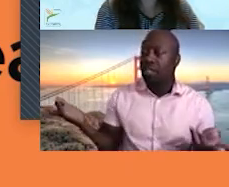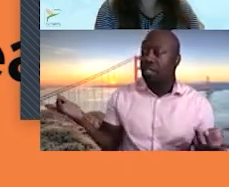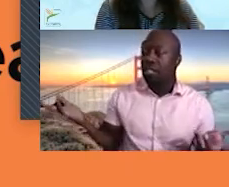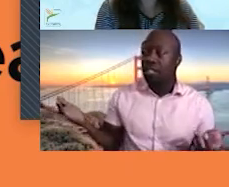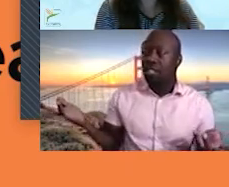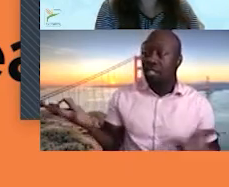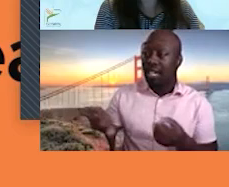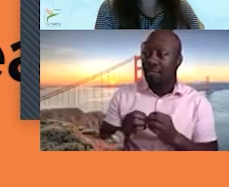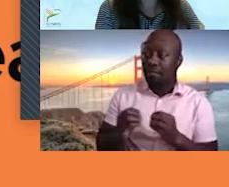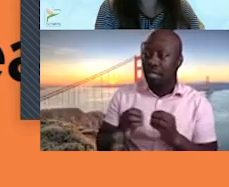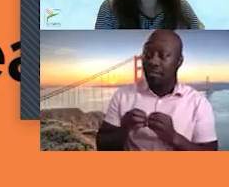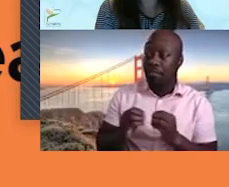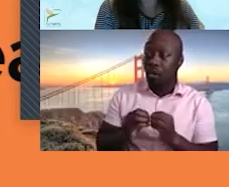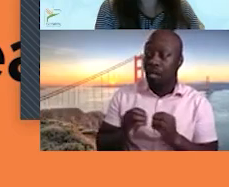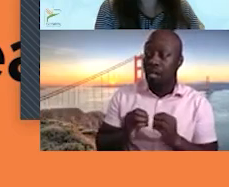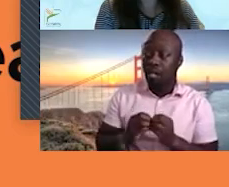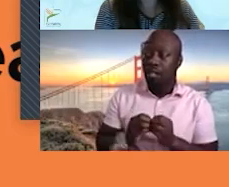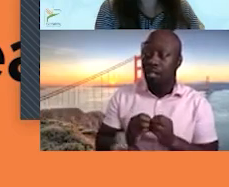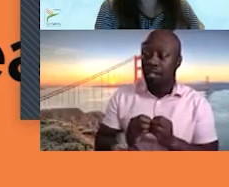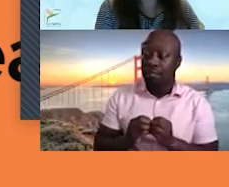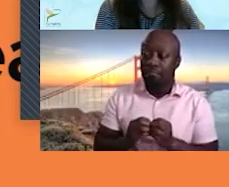want another cookie. Can I have some more?